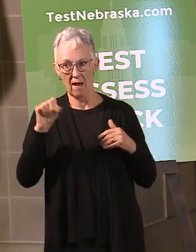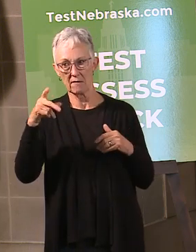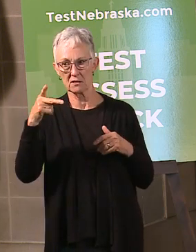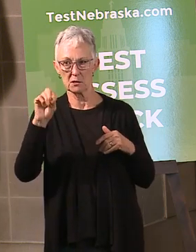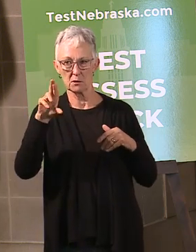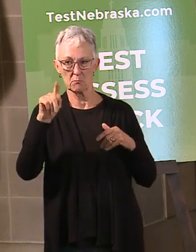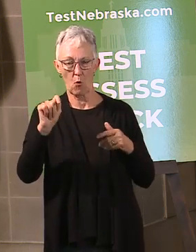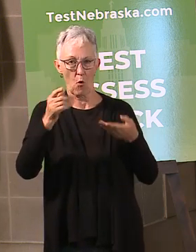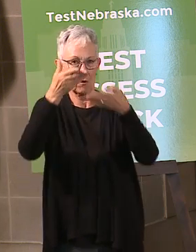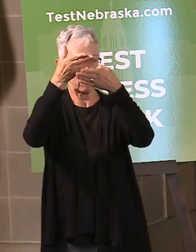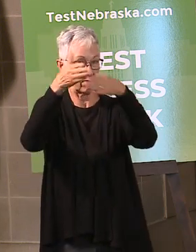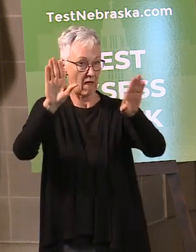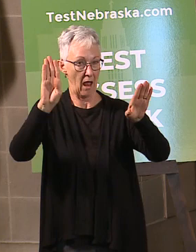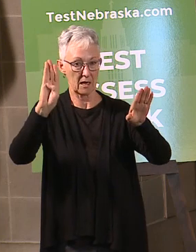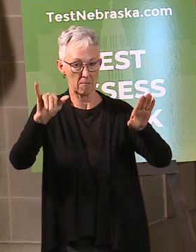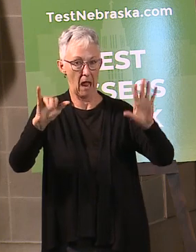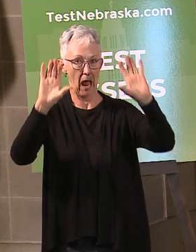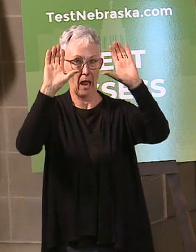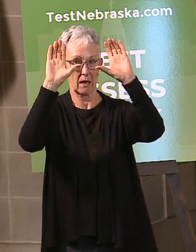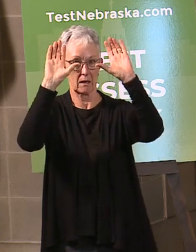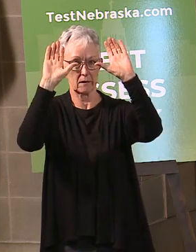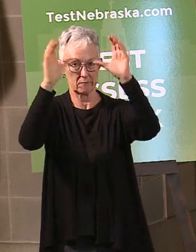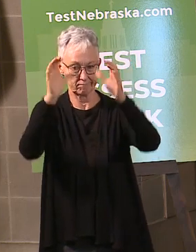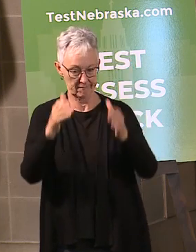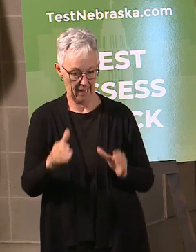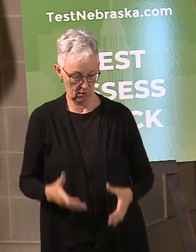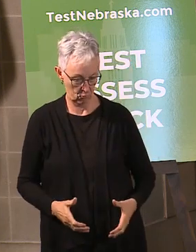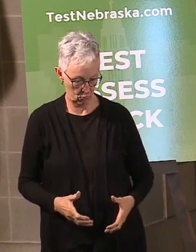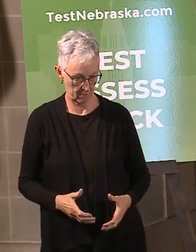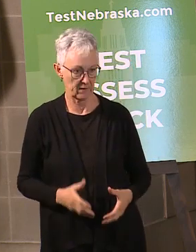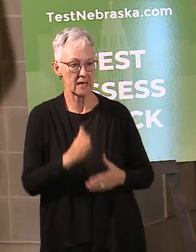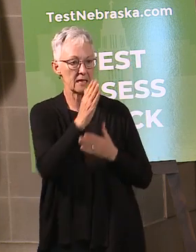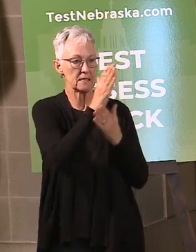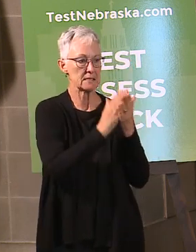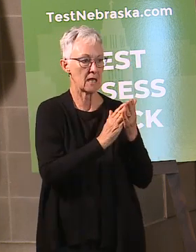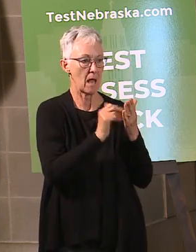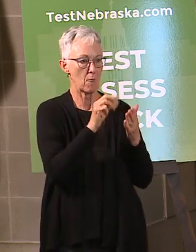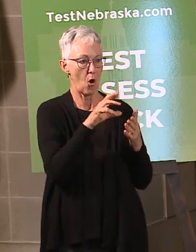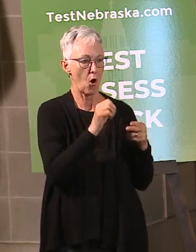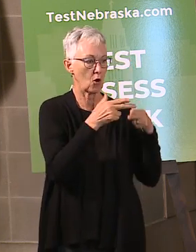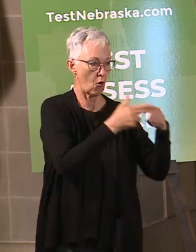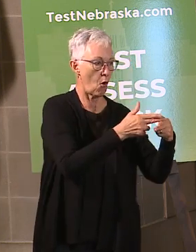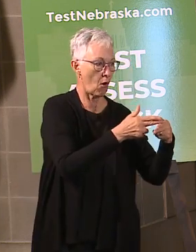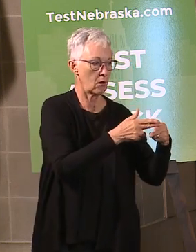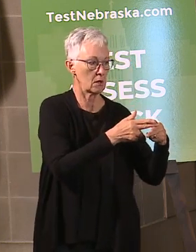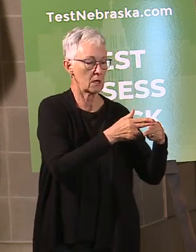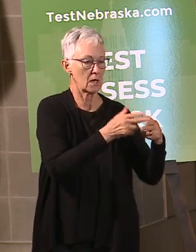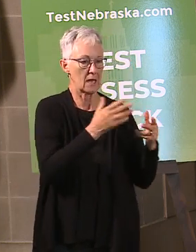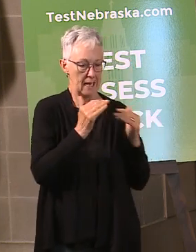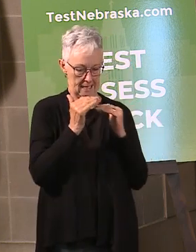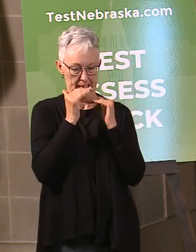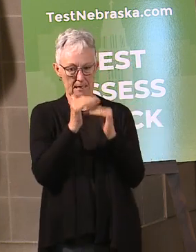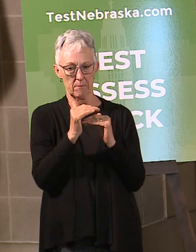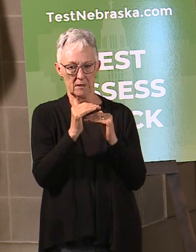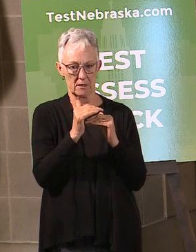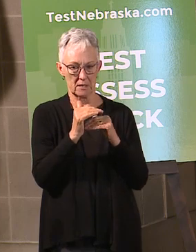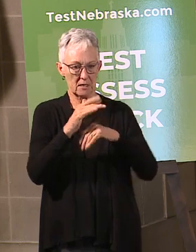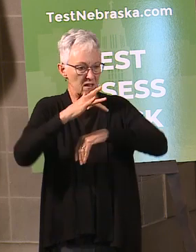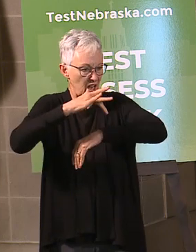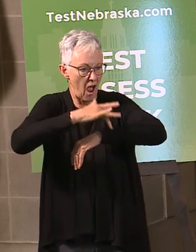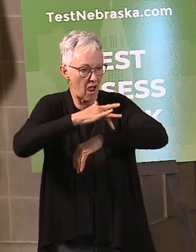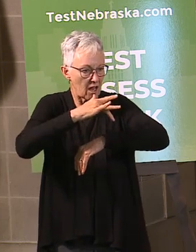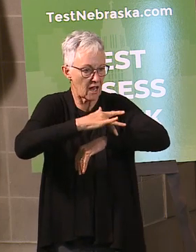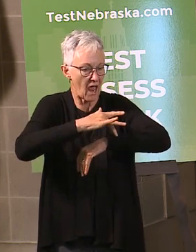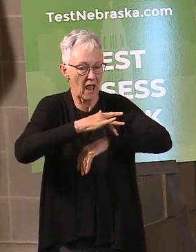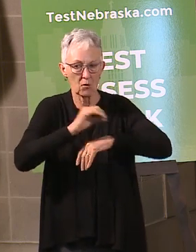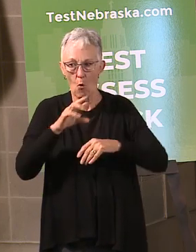Pediatrics. They published a document that had contact sports in it, whether it was non-contact, limited contact, and so forth. And